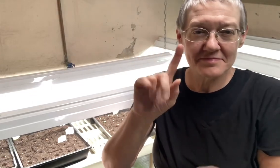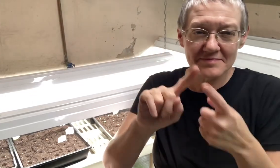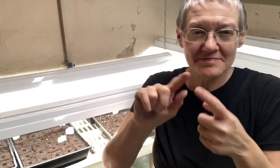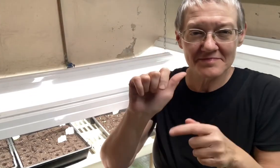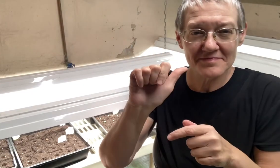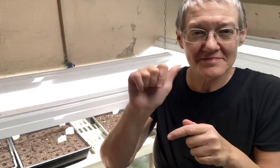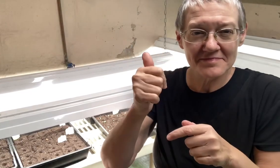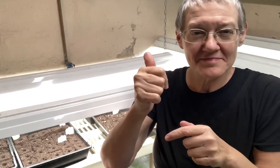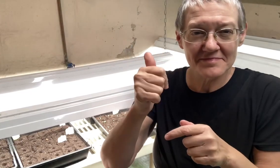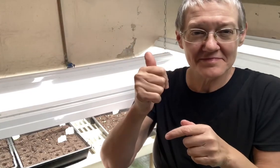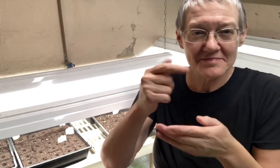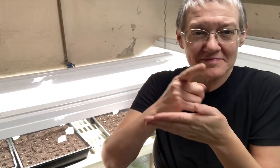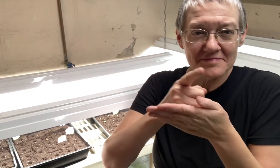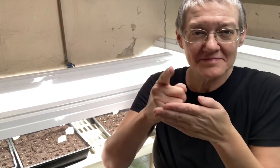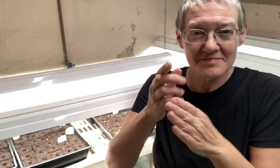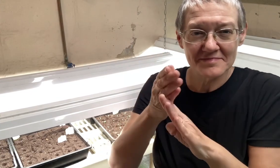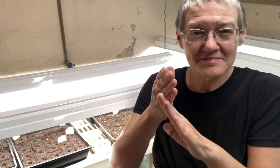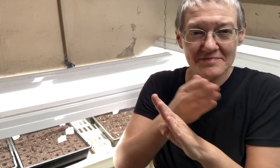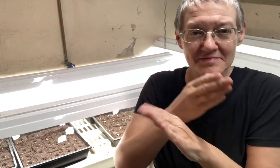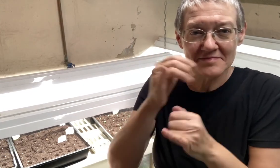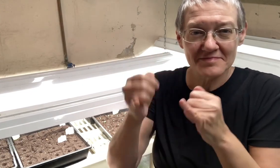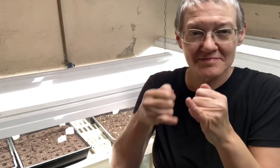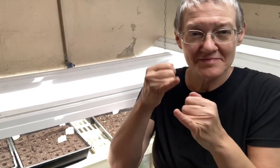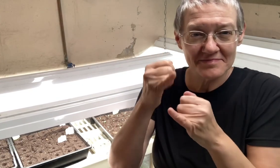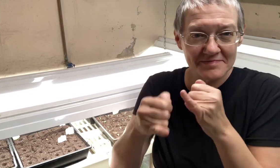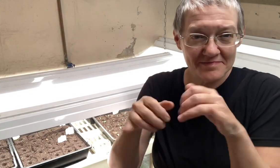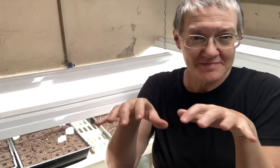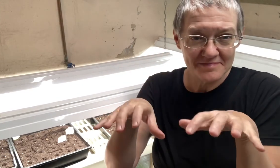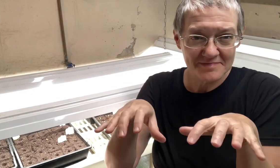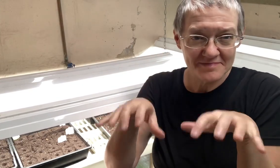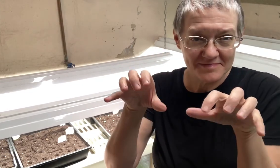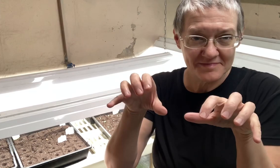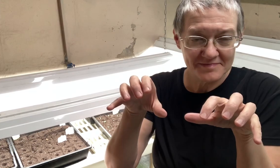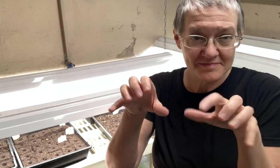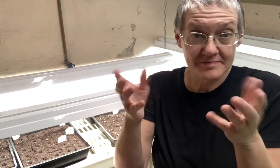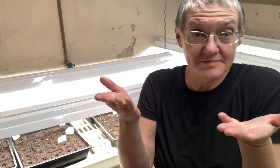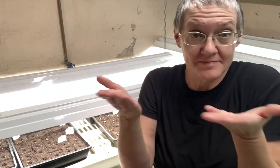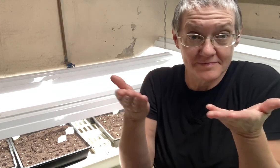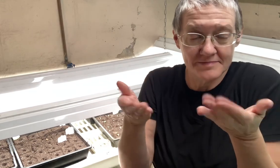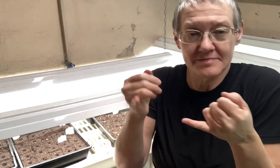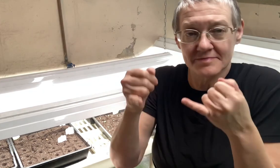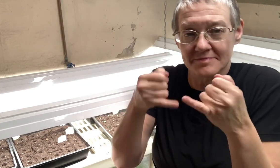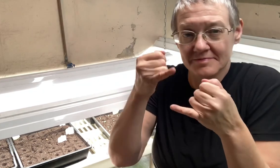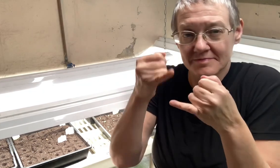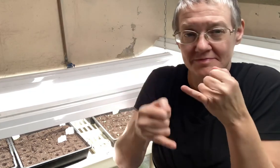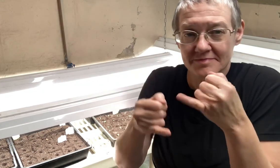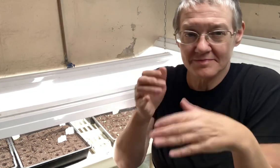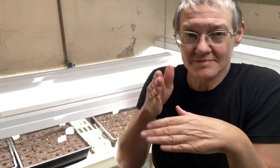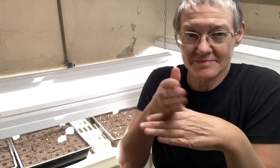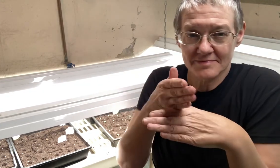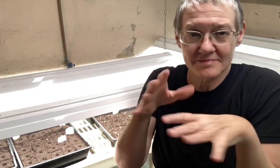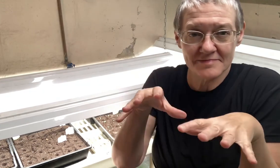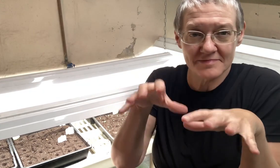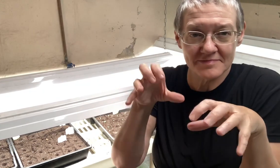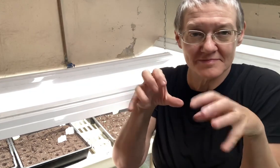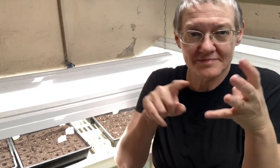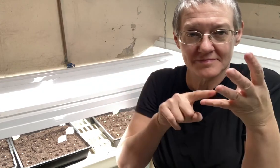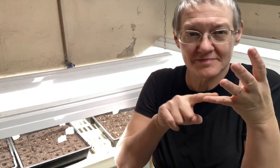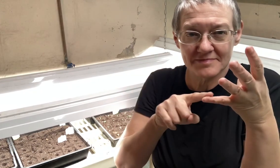Now you're going to start all your pepper seeds about 8 to 10 weeks before your last frost. And here our average